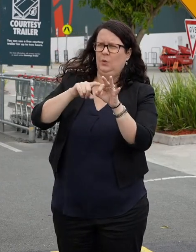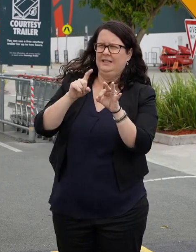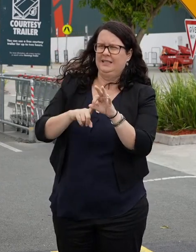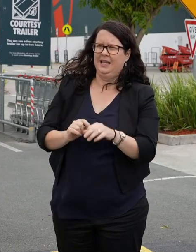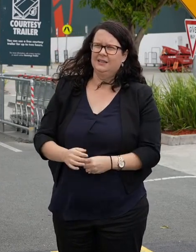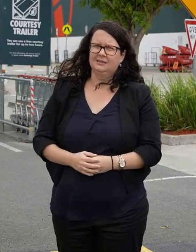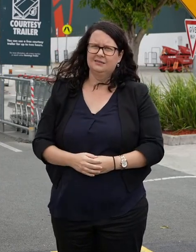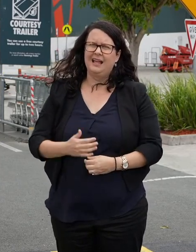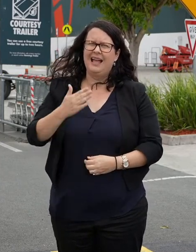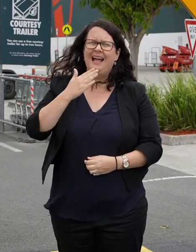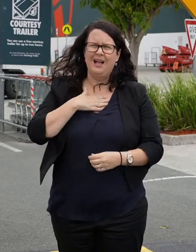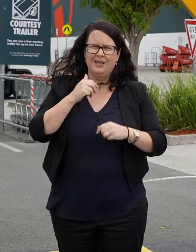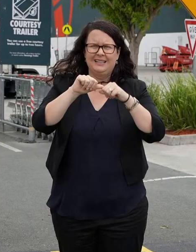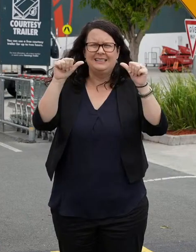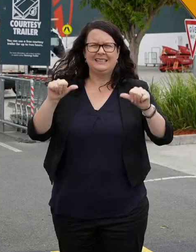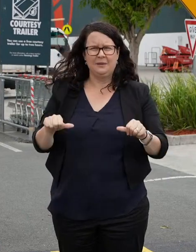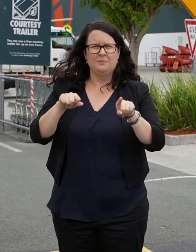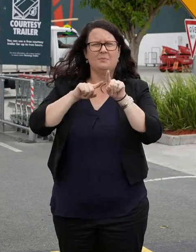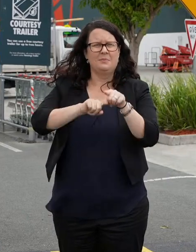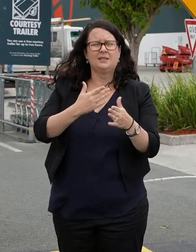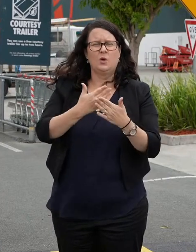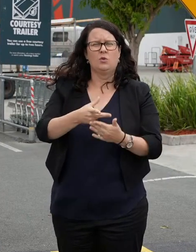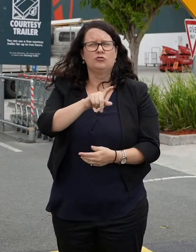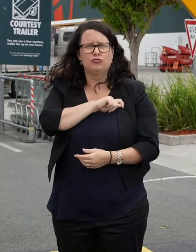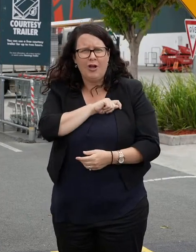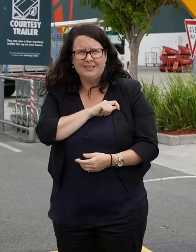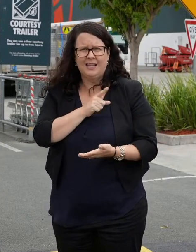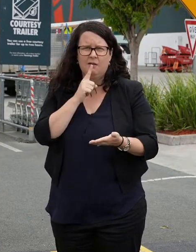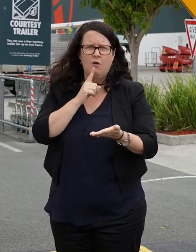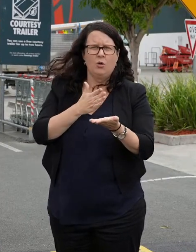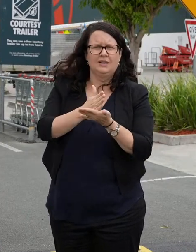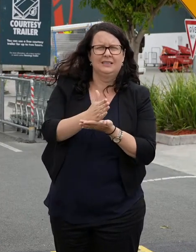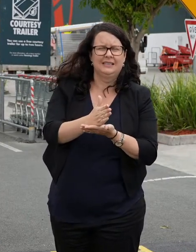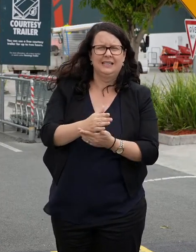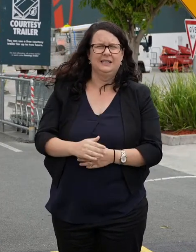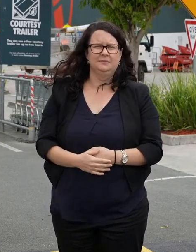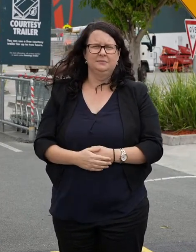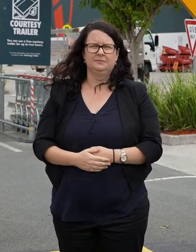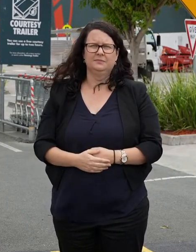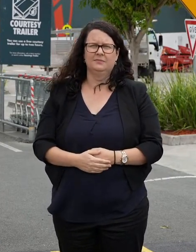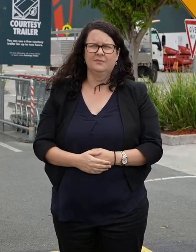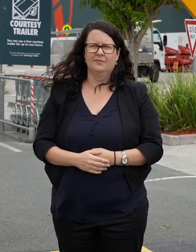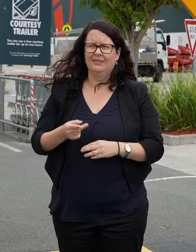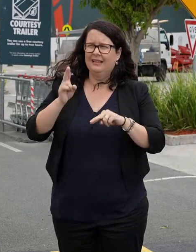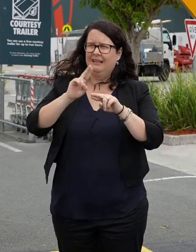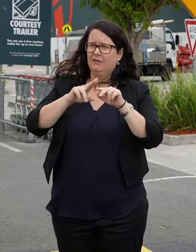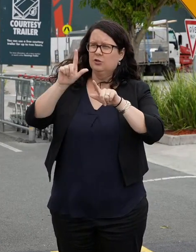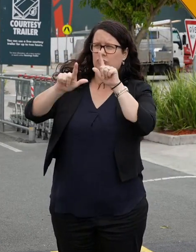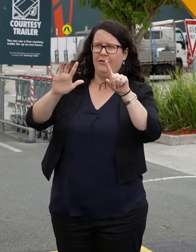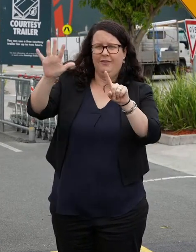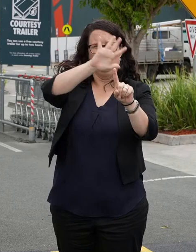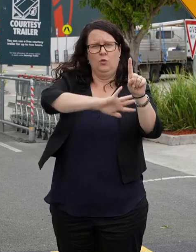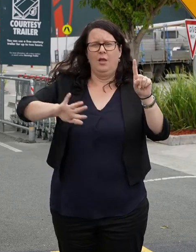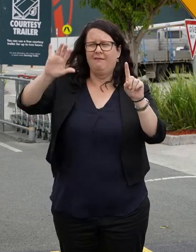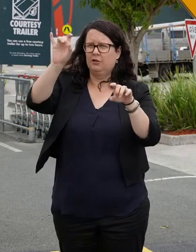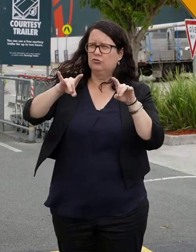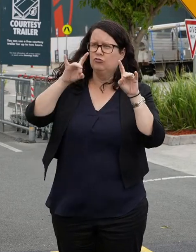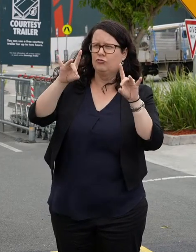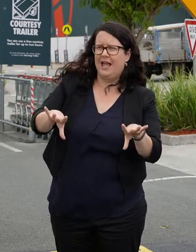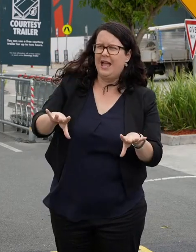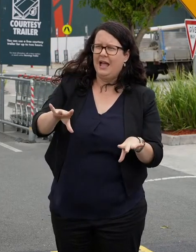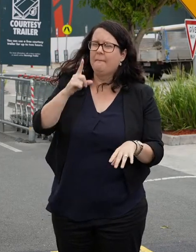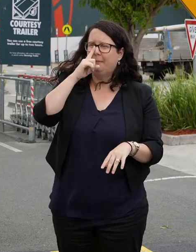on trust and honesty. It always has been. Movement across Australia has always been based on people